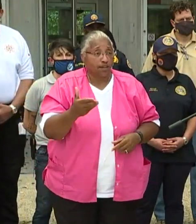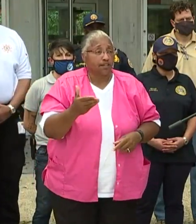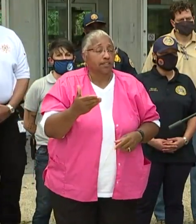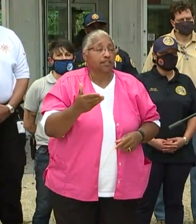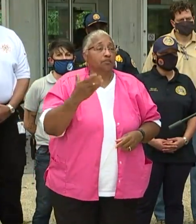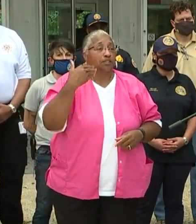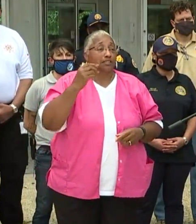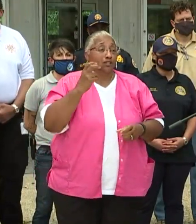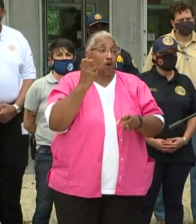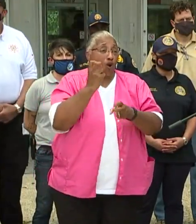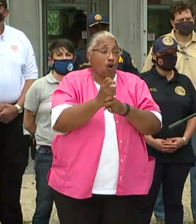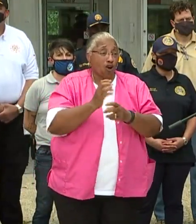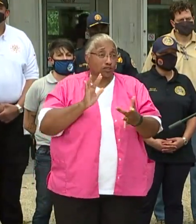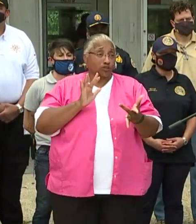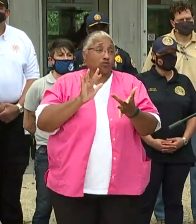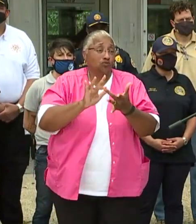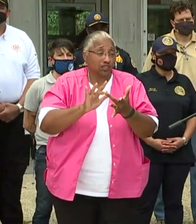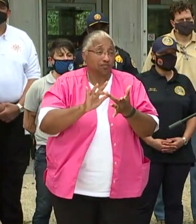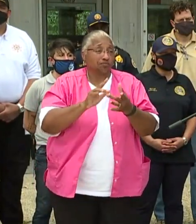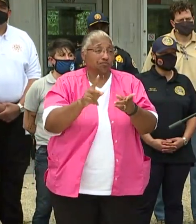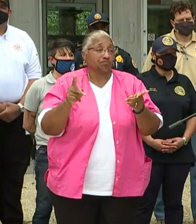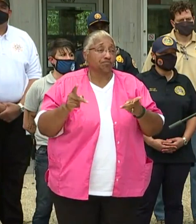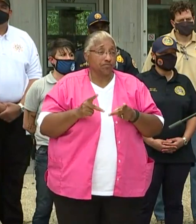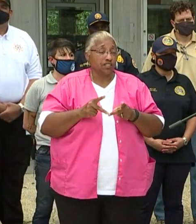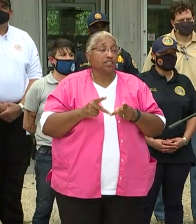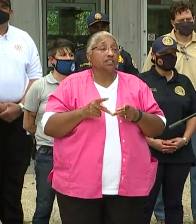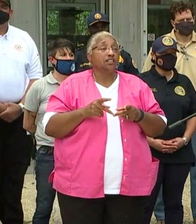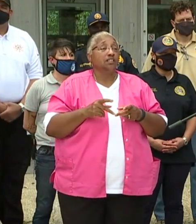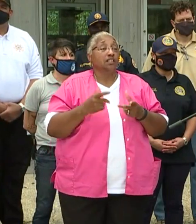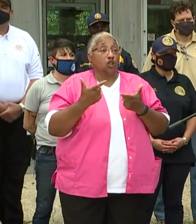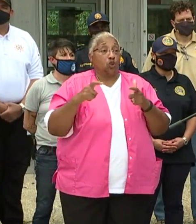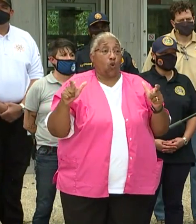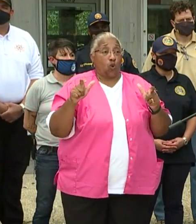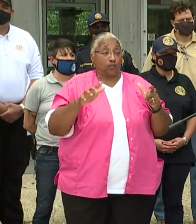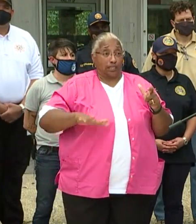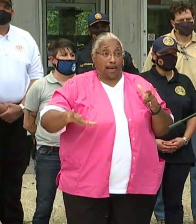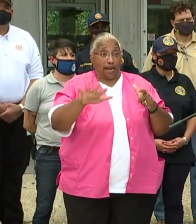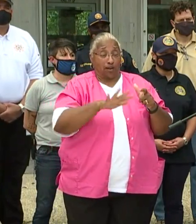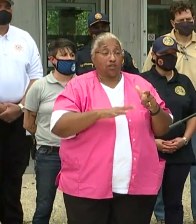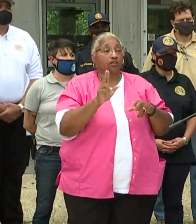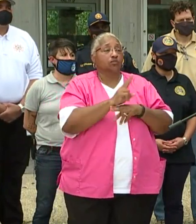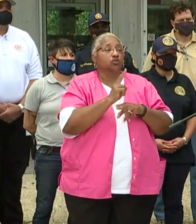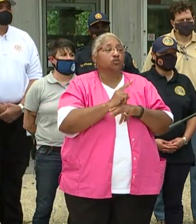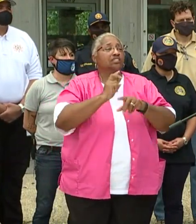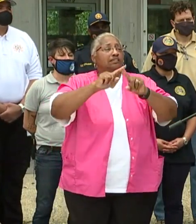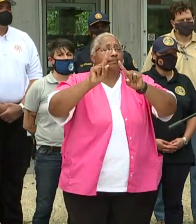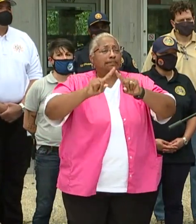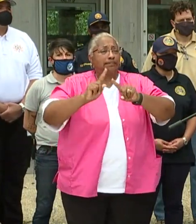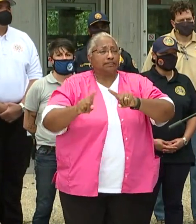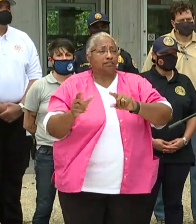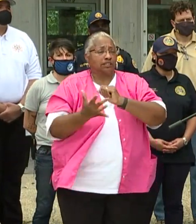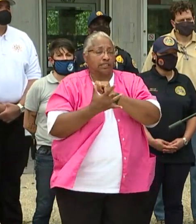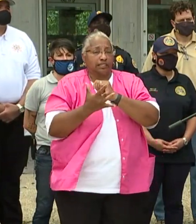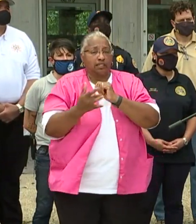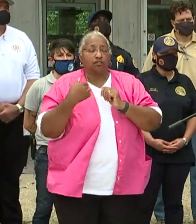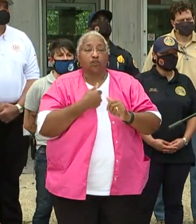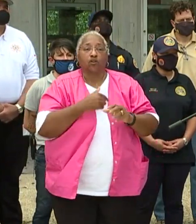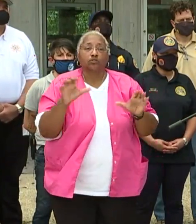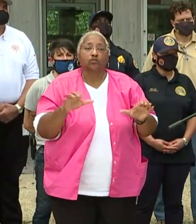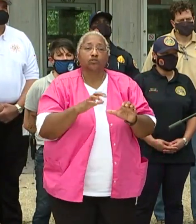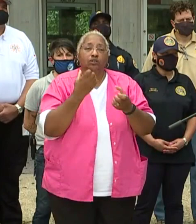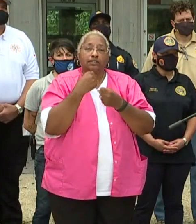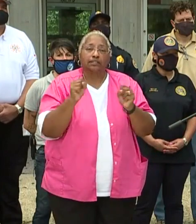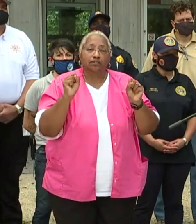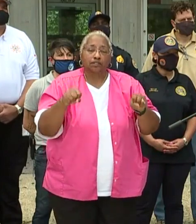to get to, and it's a large footprint that we're talking about, we're using all kinds of technology in order to do this as quickly and as safely as